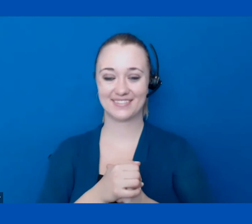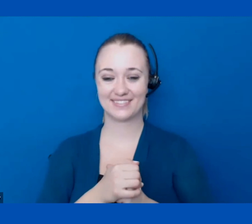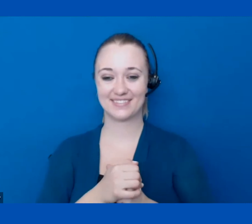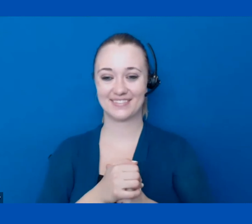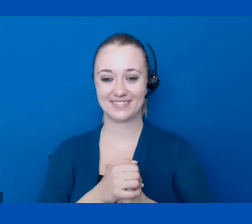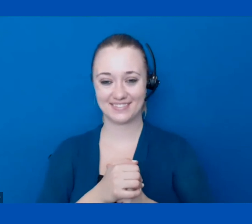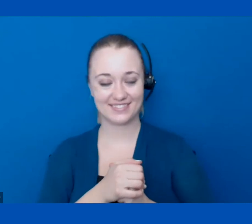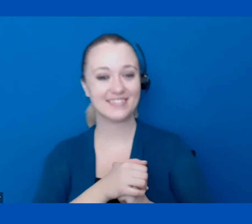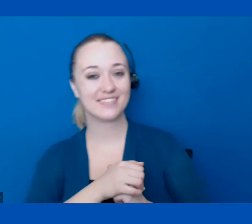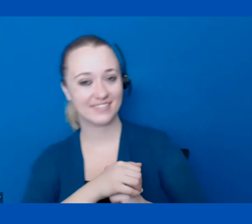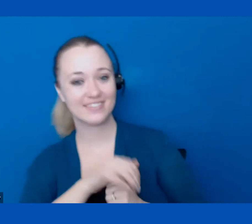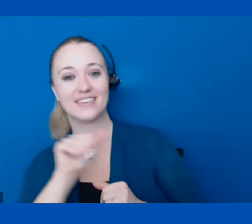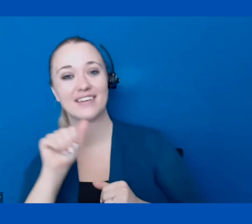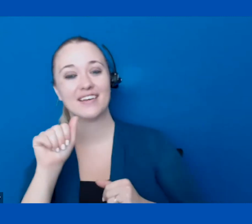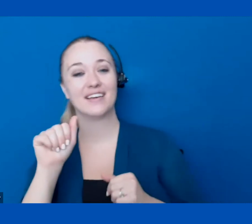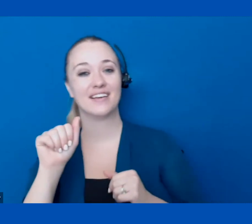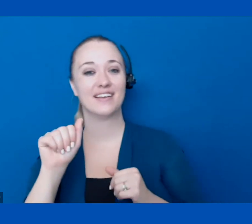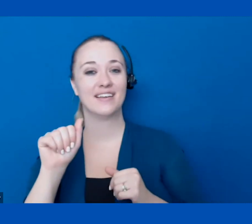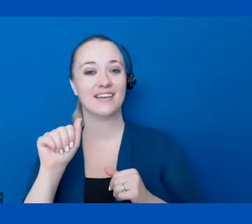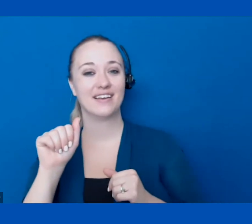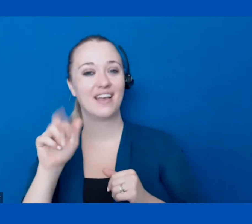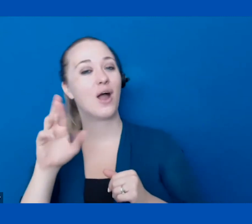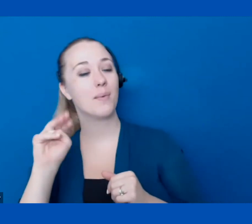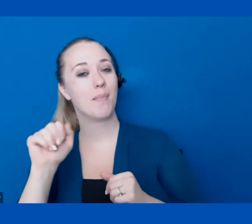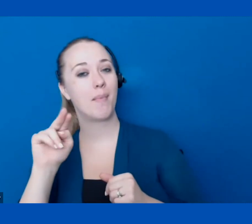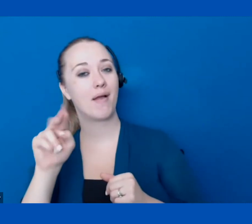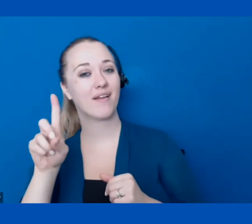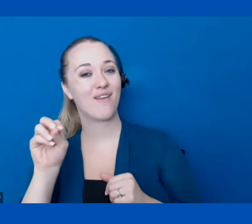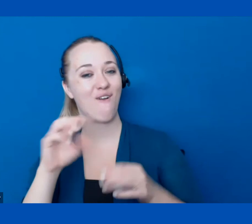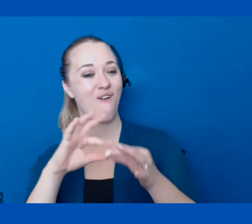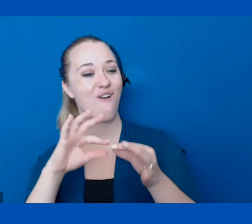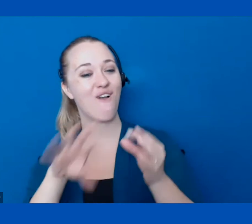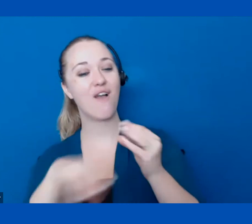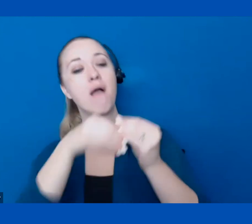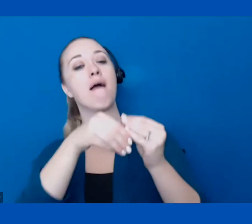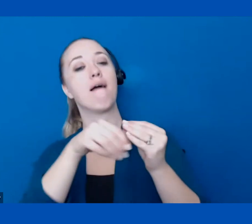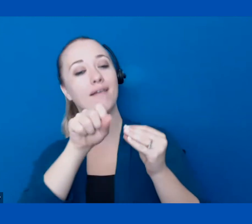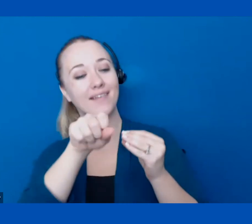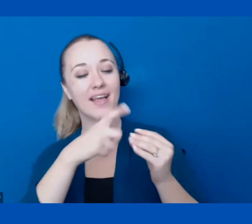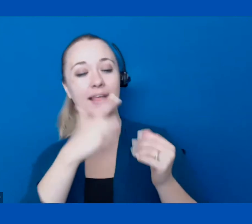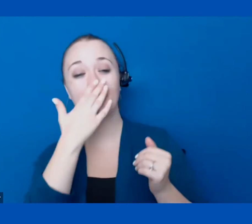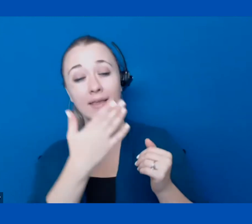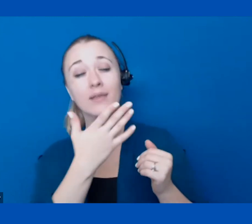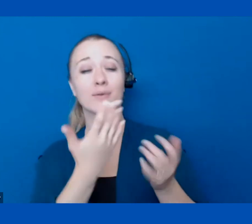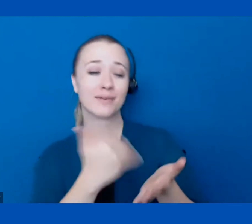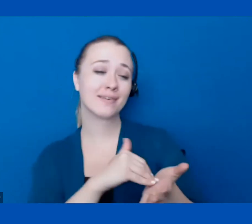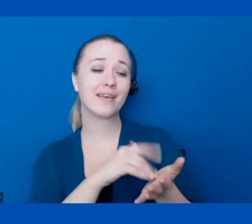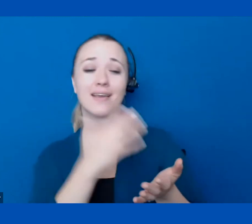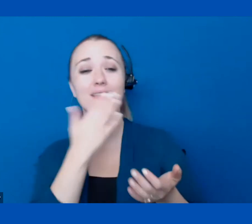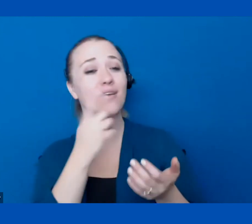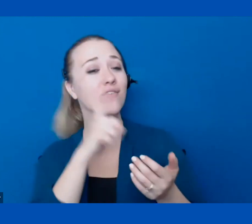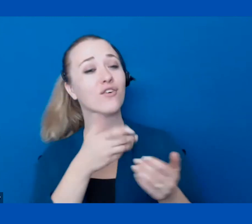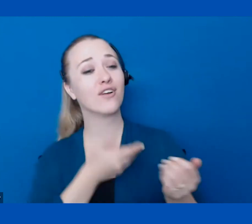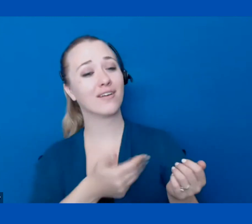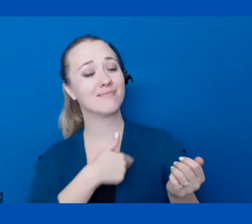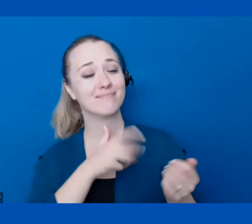I wanted to go ahead and add one more thing too. Yeah, again, thank you guys. Thank you, Annie. Thank you, all of you guys, for having me as